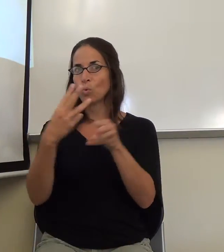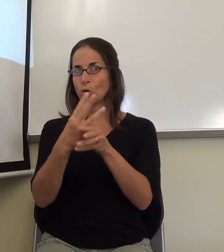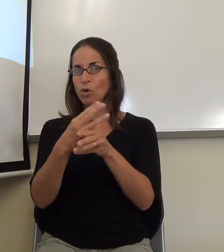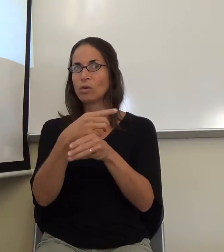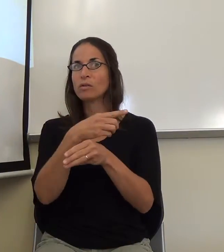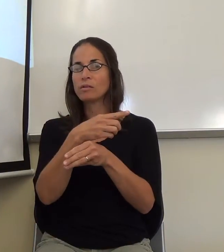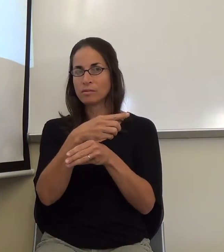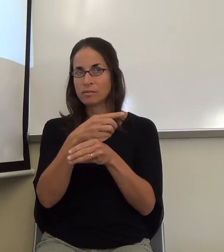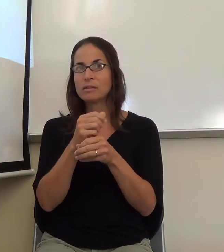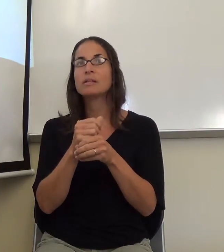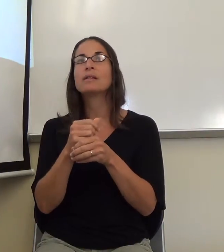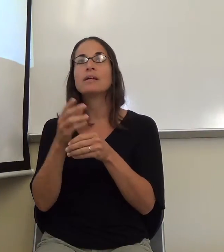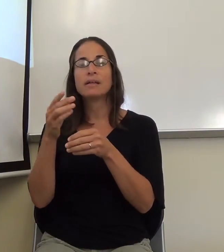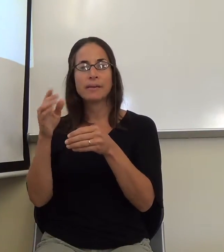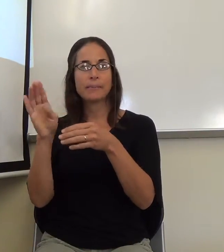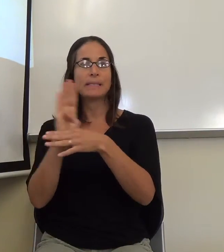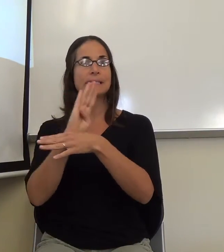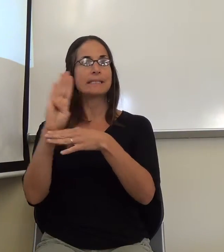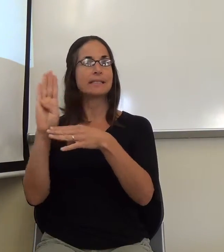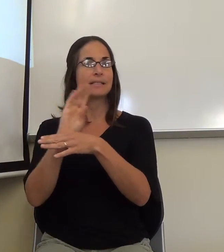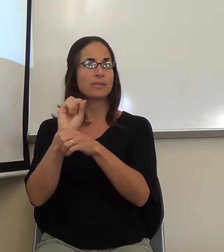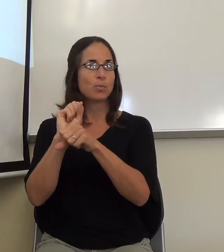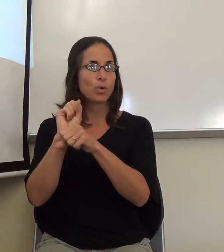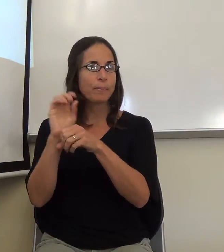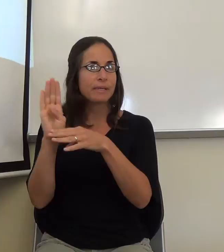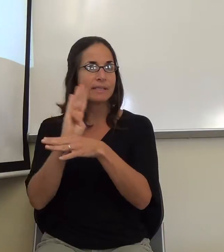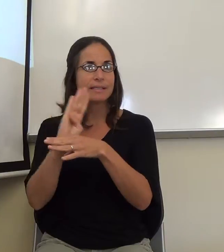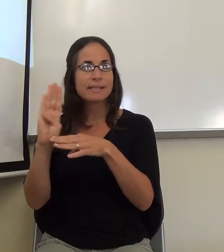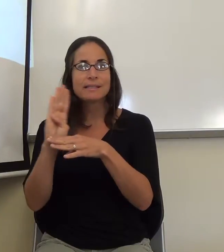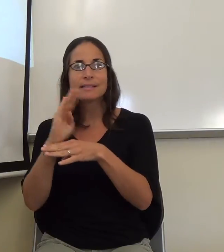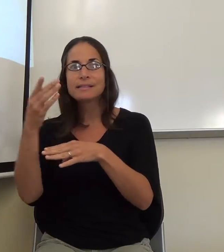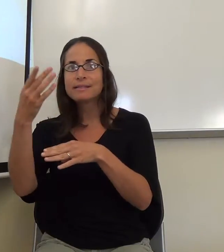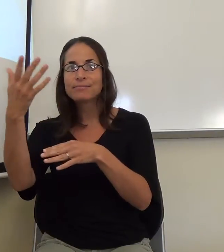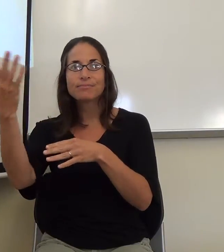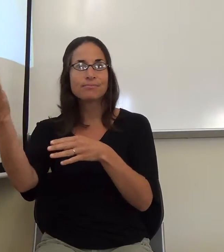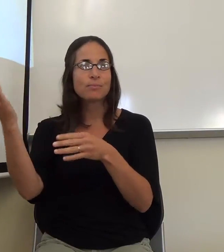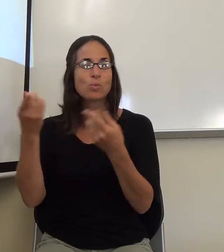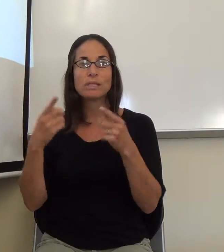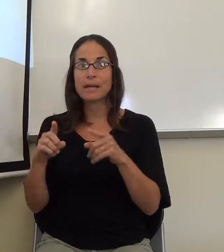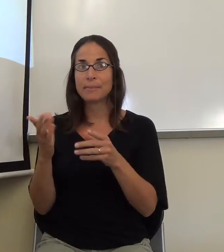professional world, so they're in business. In businesses, what's happening?